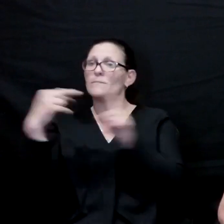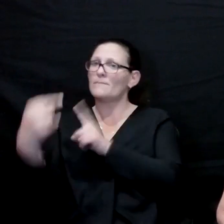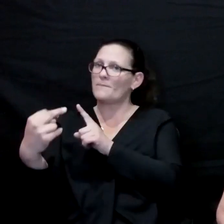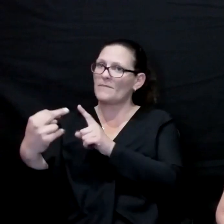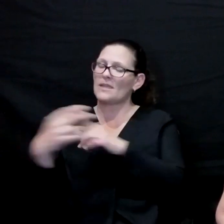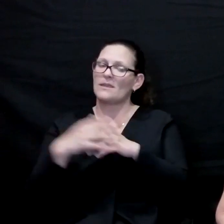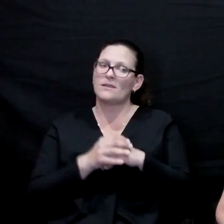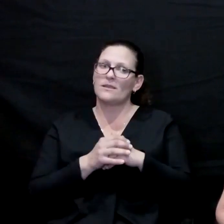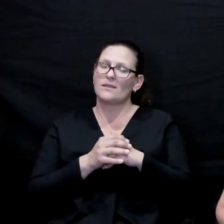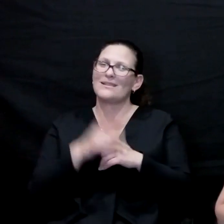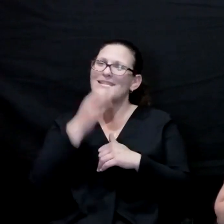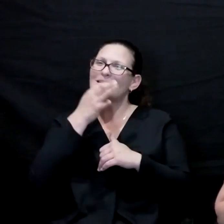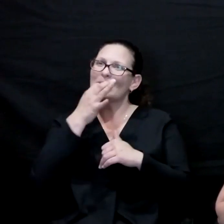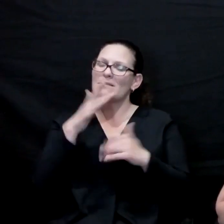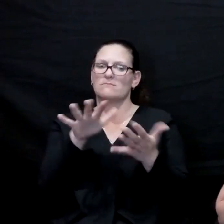say for